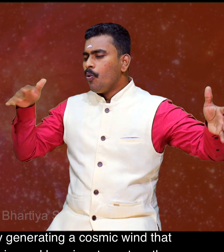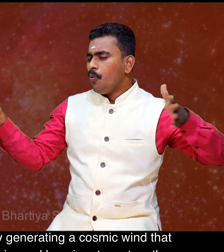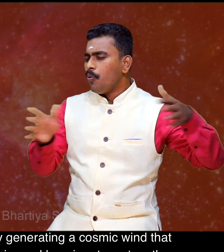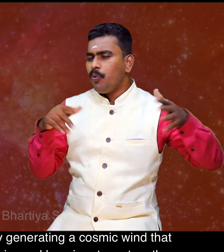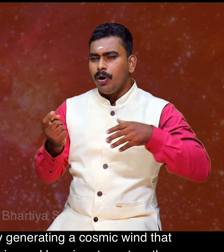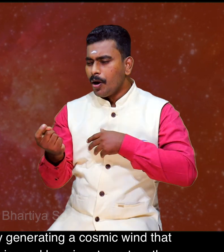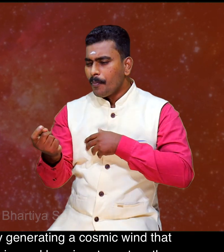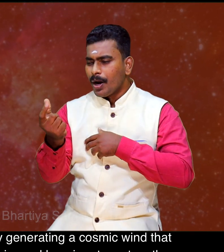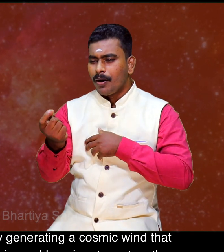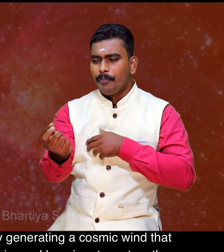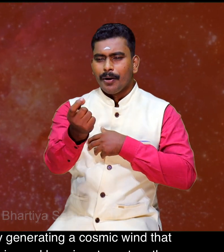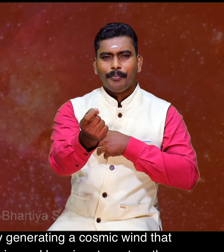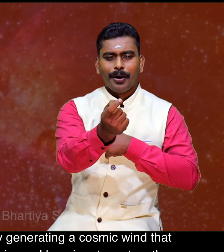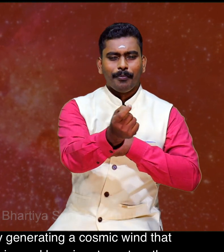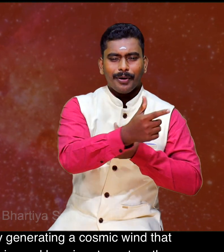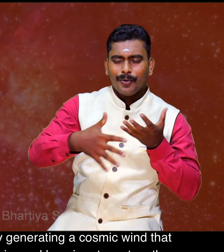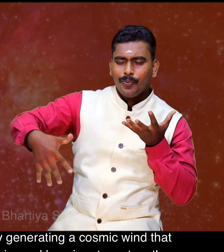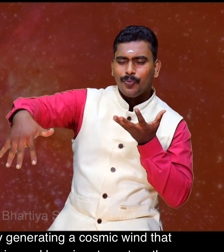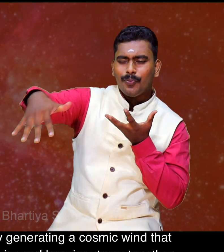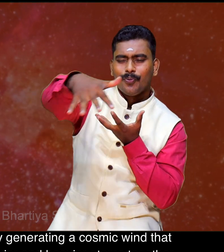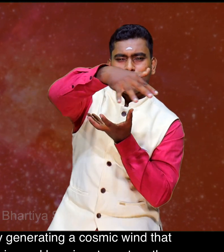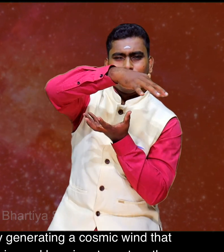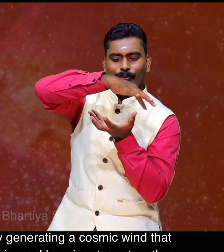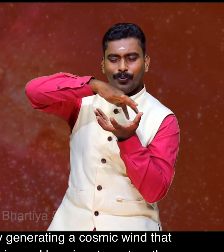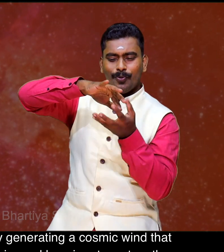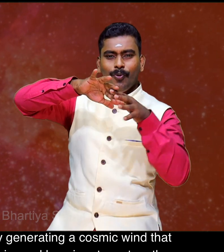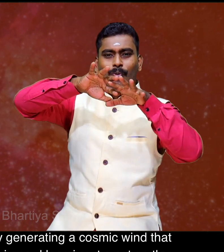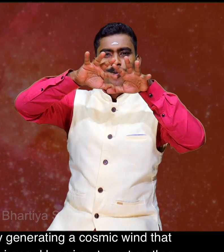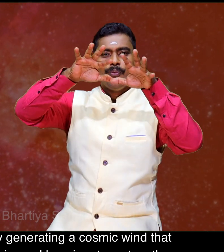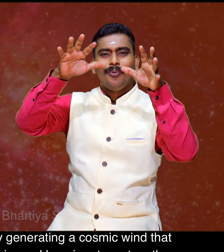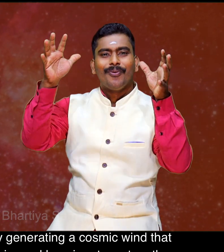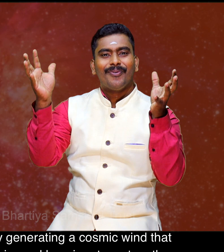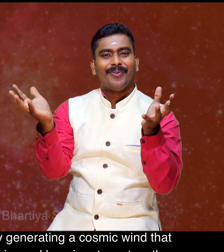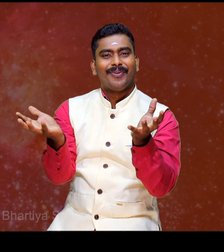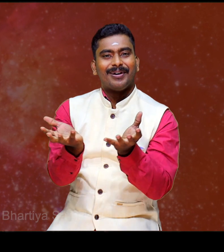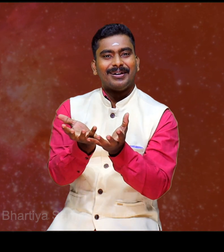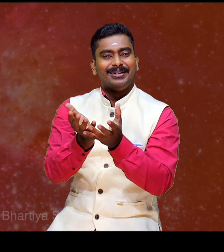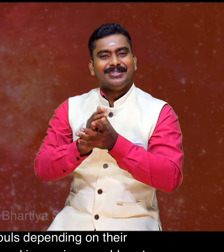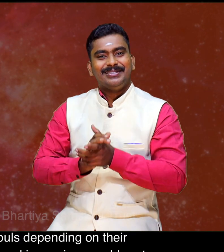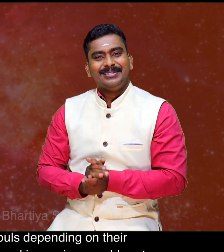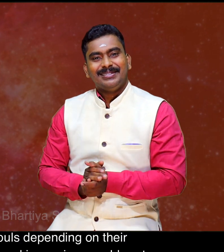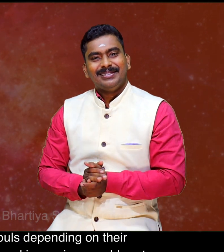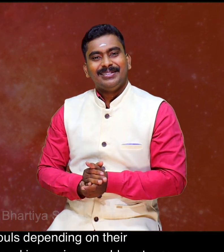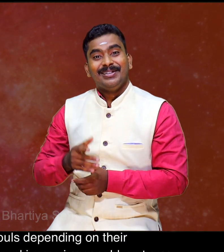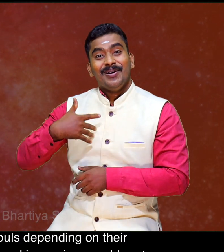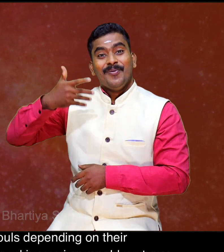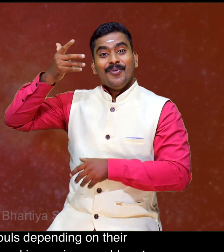a cosmic wind that blows heavier and heavier atoms together. Souls, depending on their